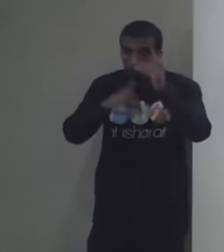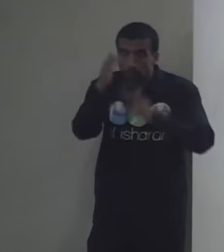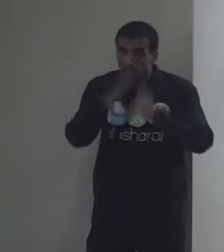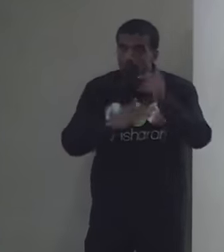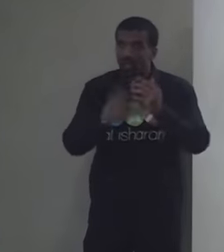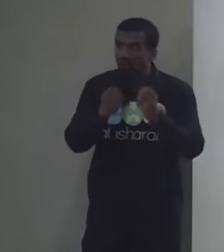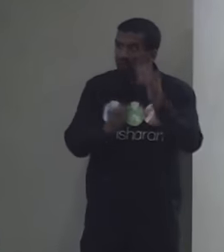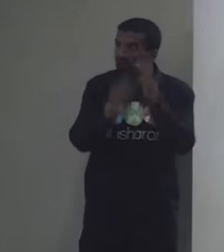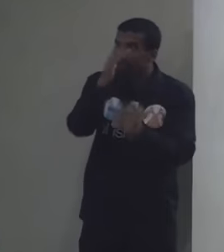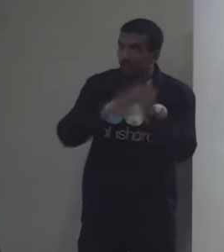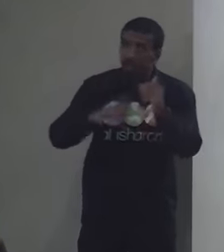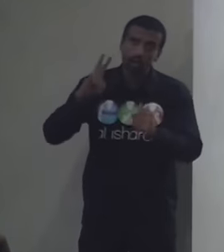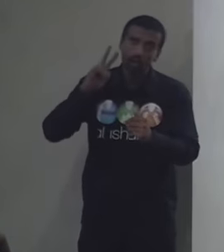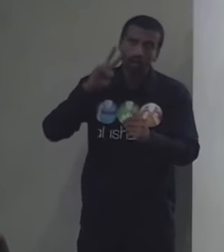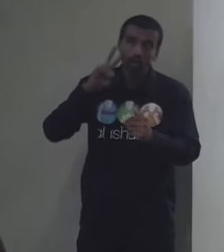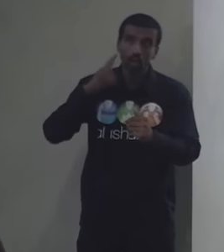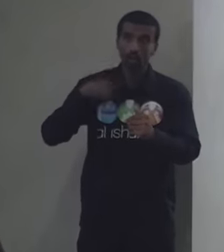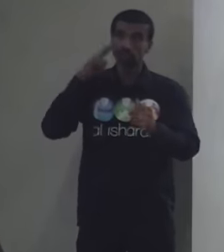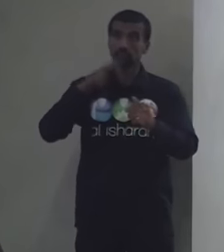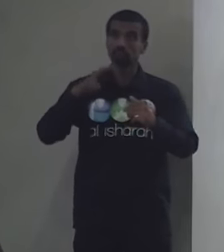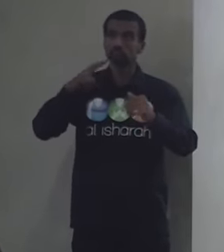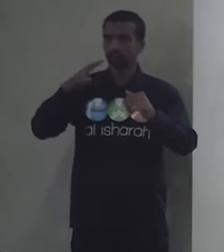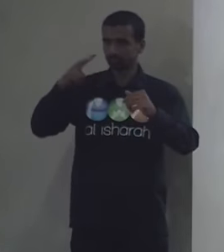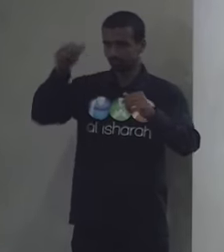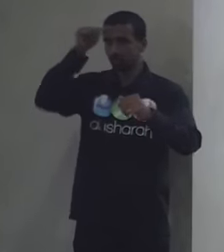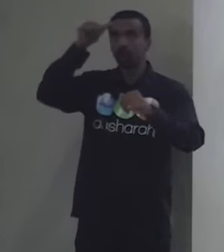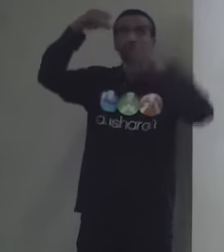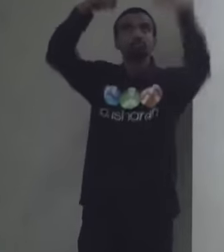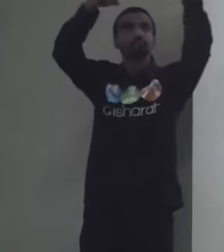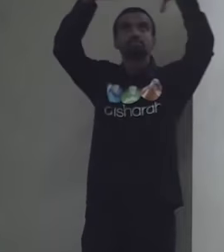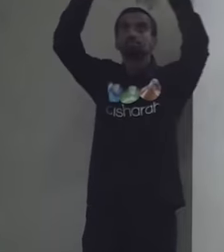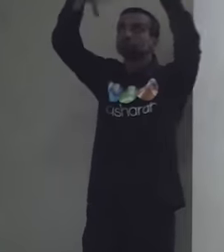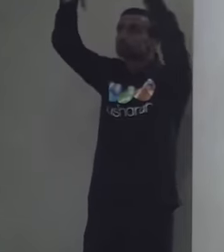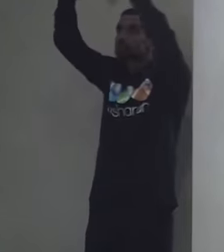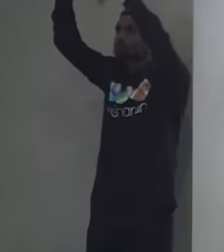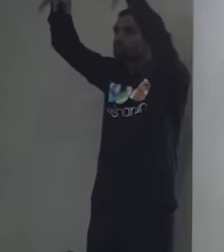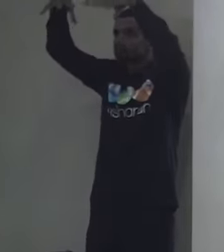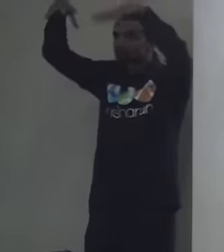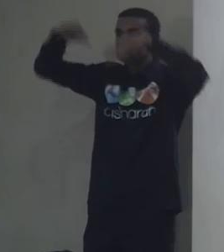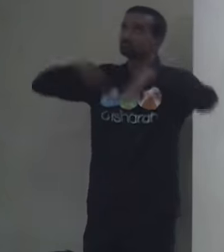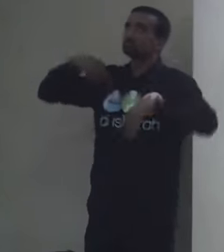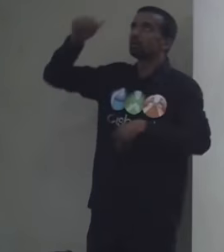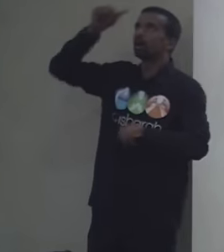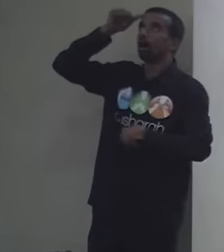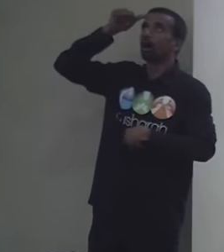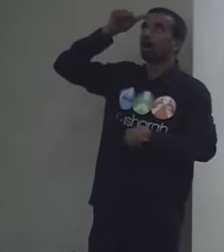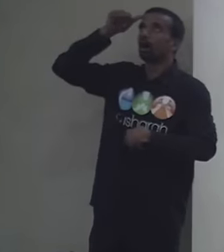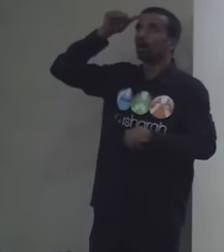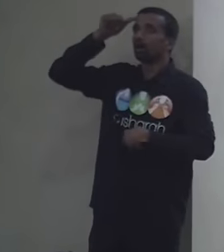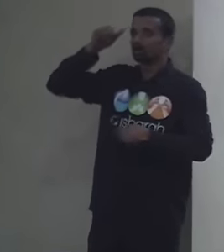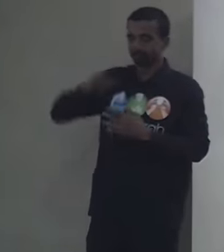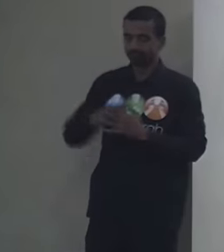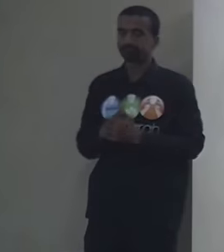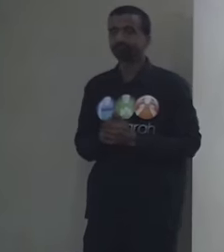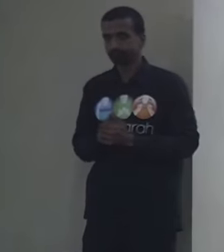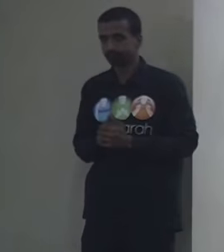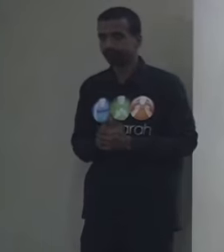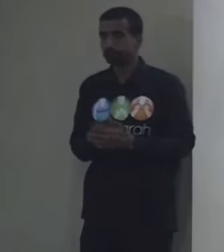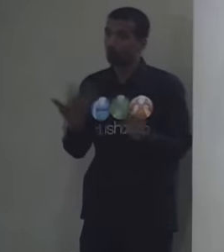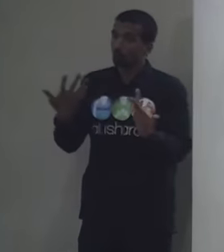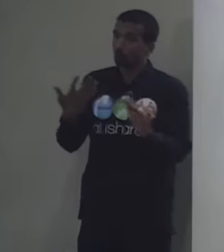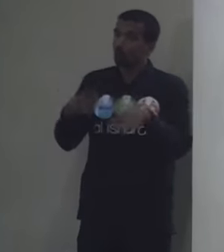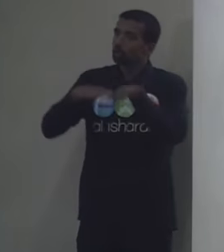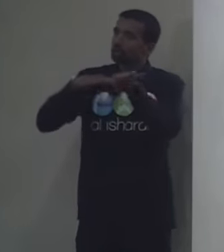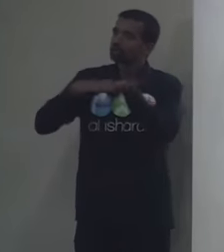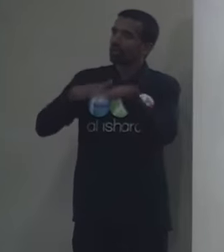on a highway, it's going, traffic is going well, you're listening to the radio news report, and it says 3 miles ahead, there's a traffic jam. Take an exit